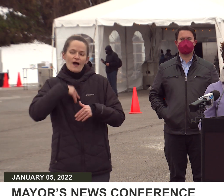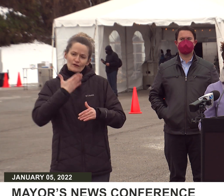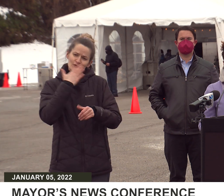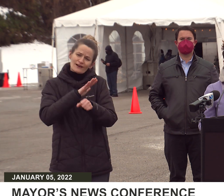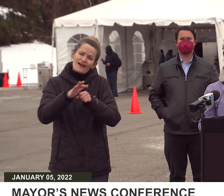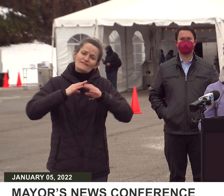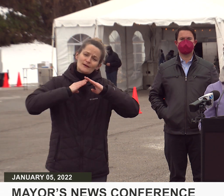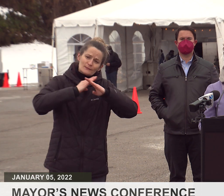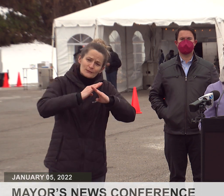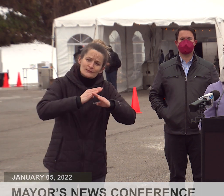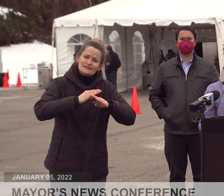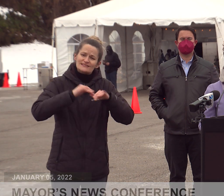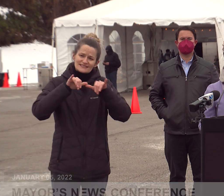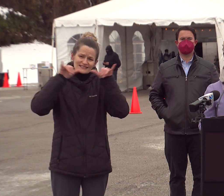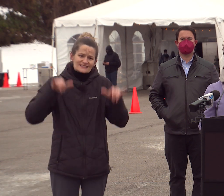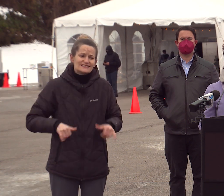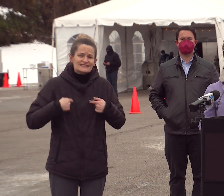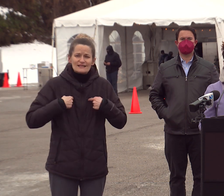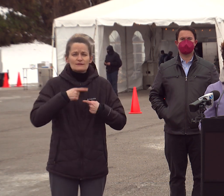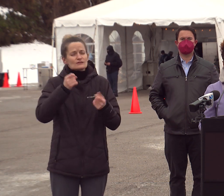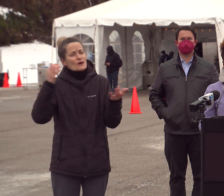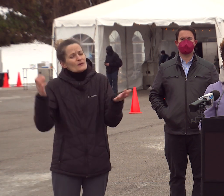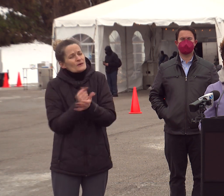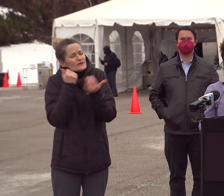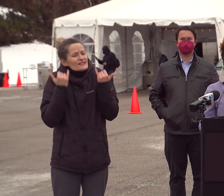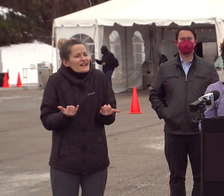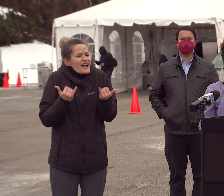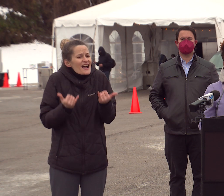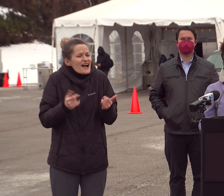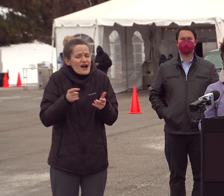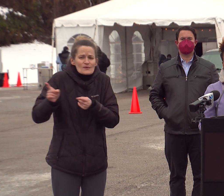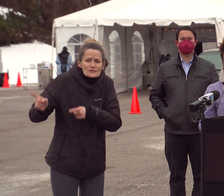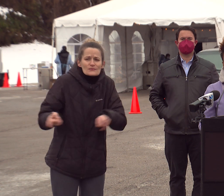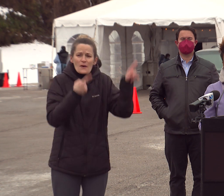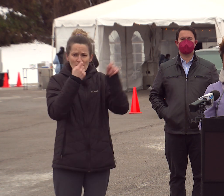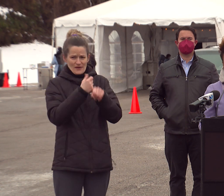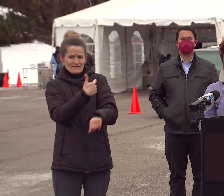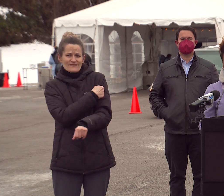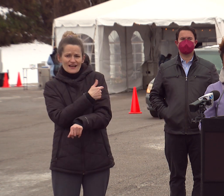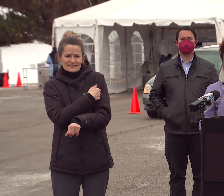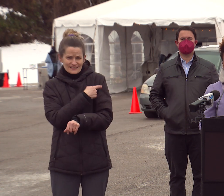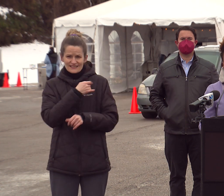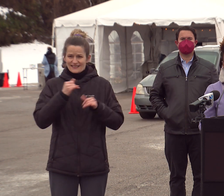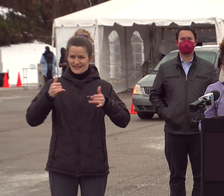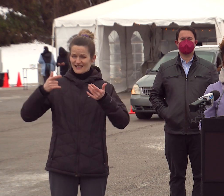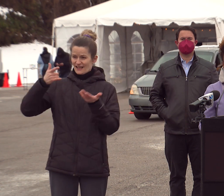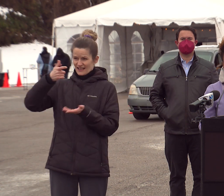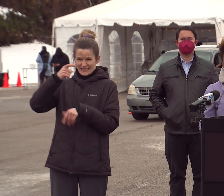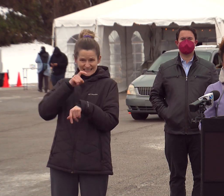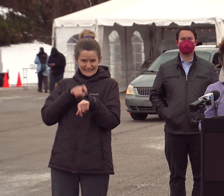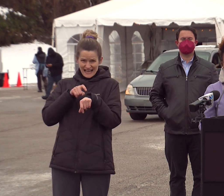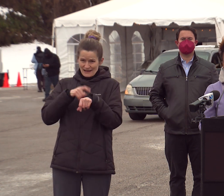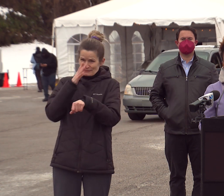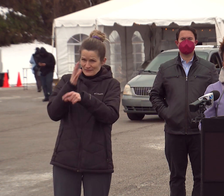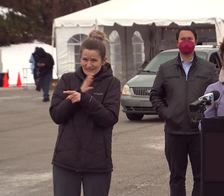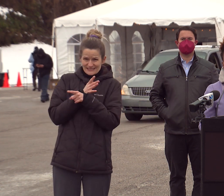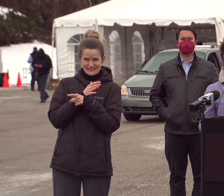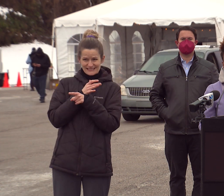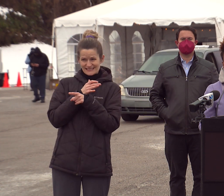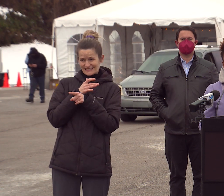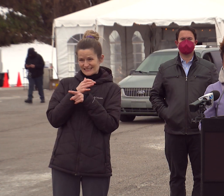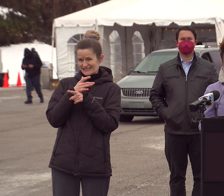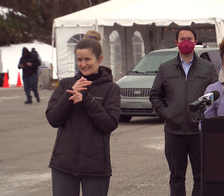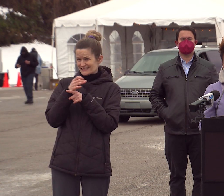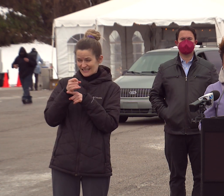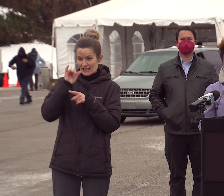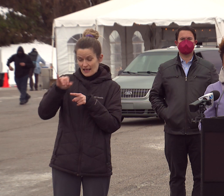immunity gain from the initial vaccination series decreases over time, and getting that booster helps to bolster our immune system's ability to